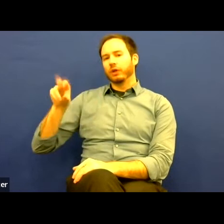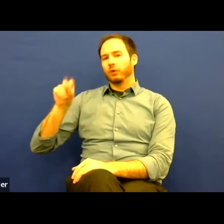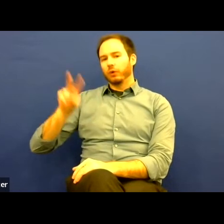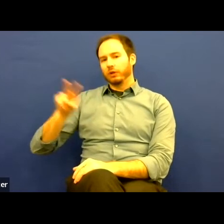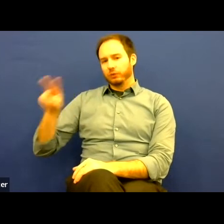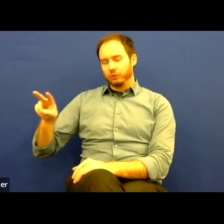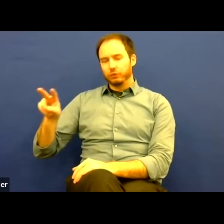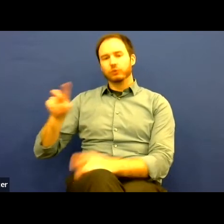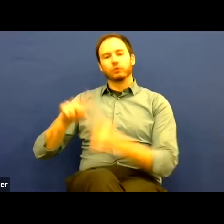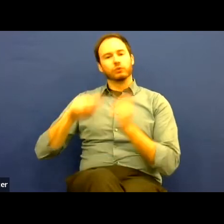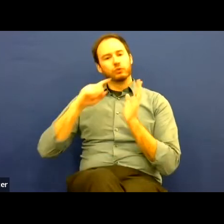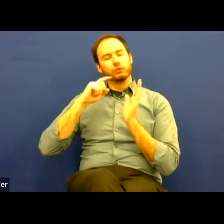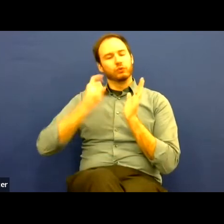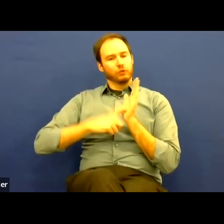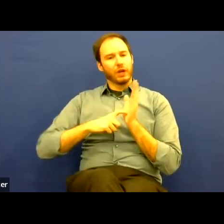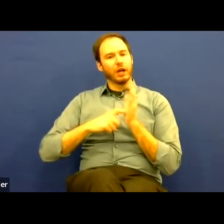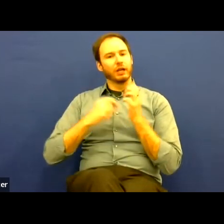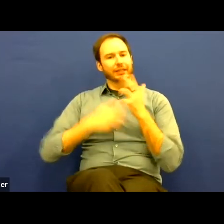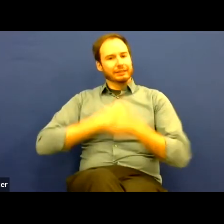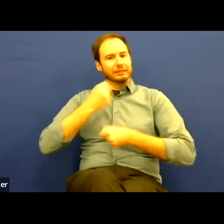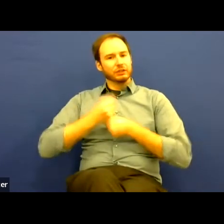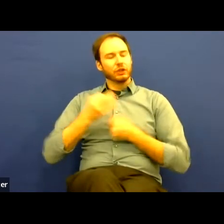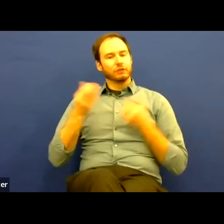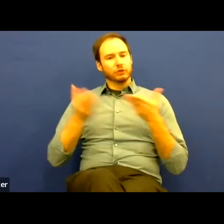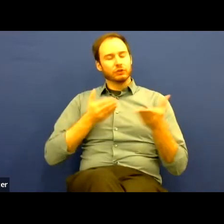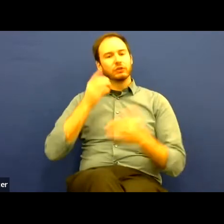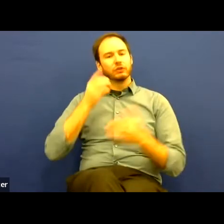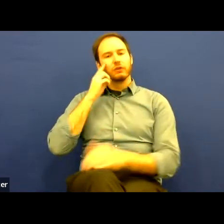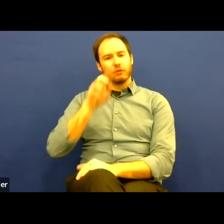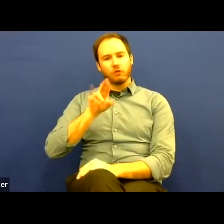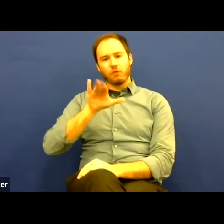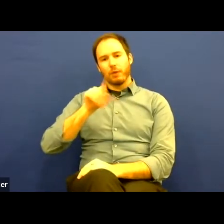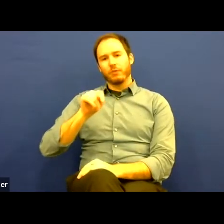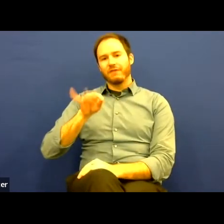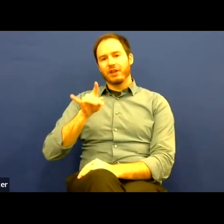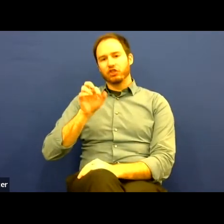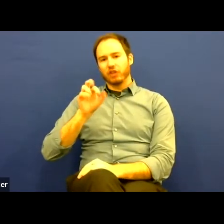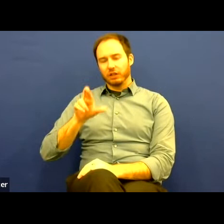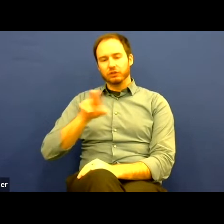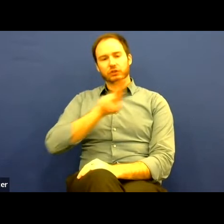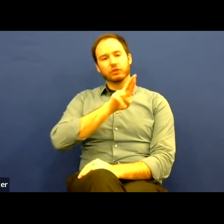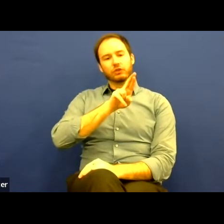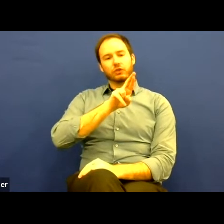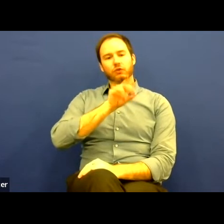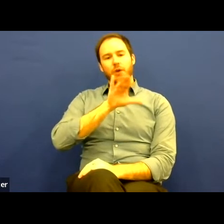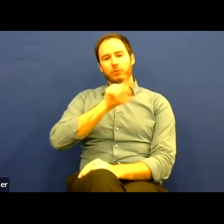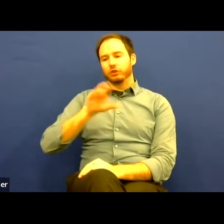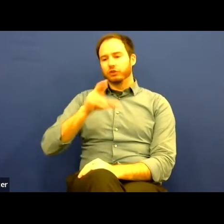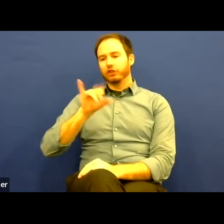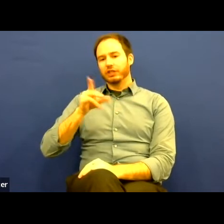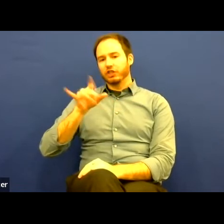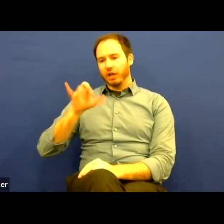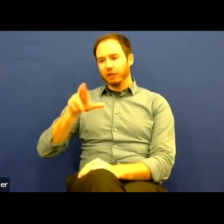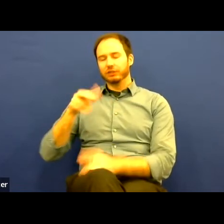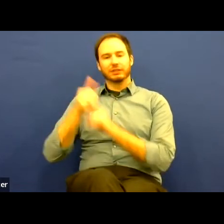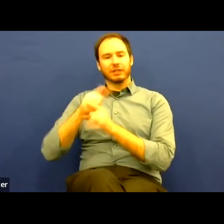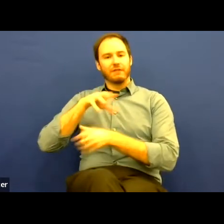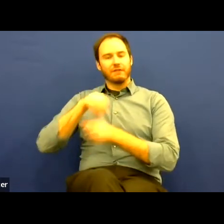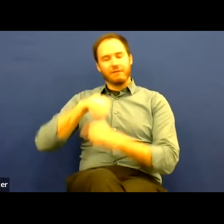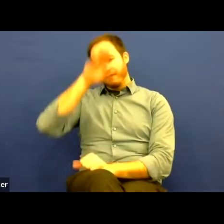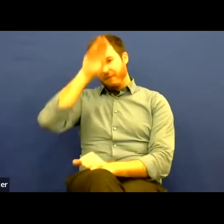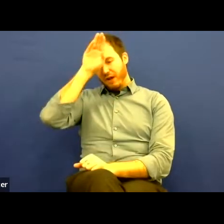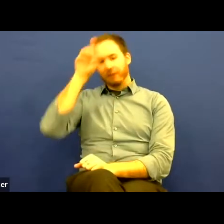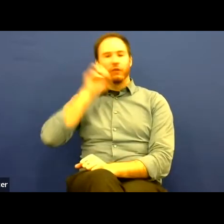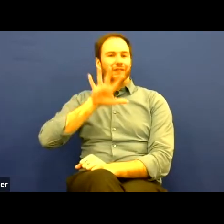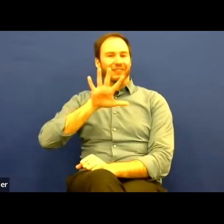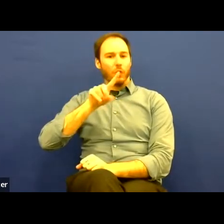2022 to recognize years of service for fireman Robert Chichester. Whereas Robert Chichester has served in the Henrietta Fire District for